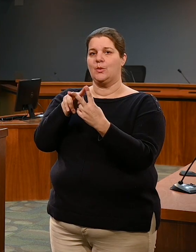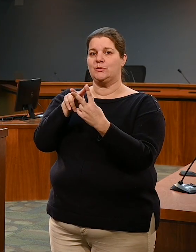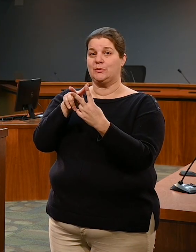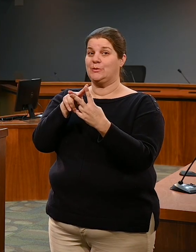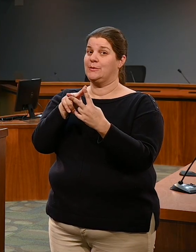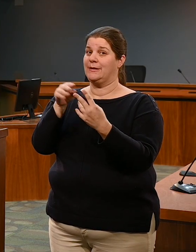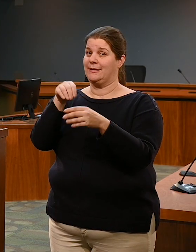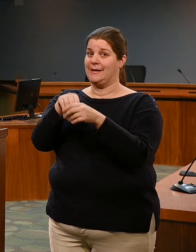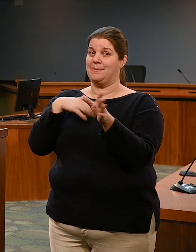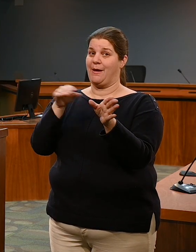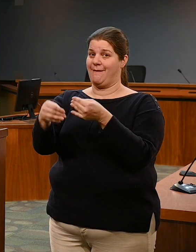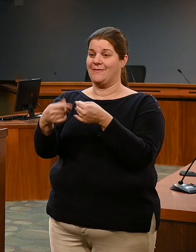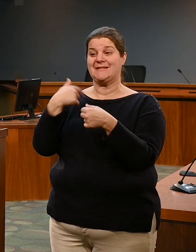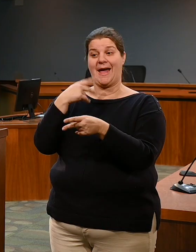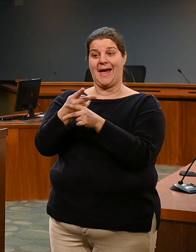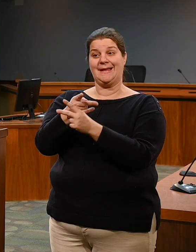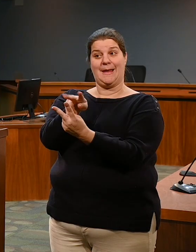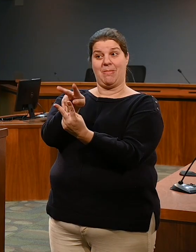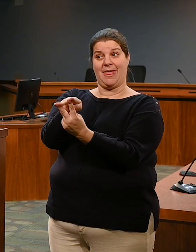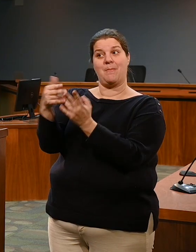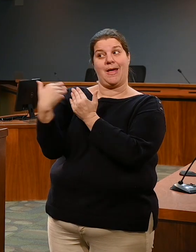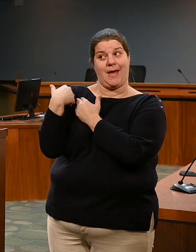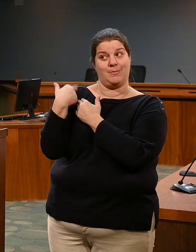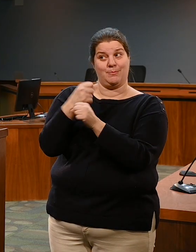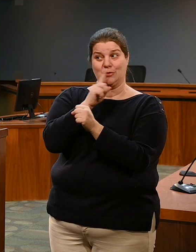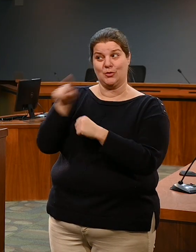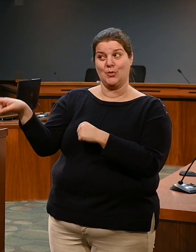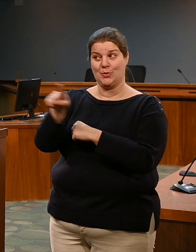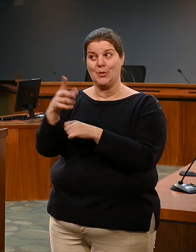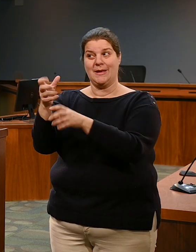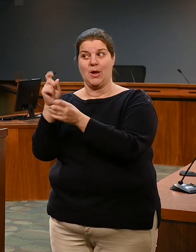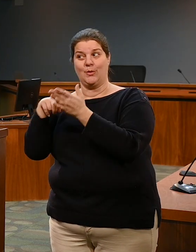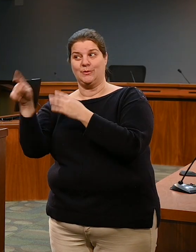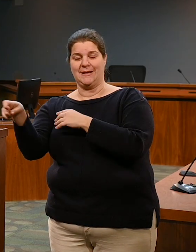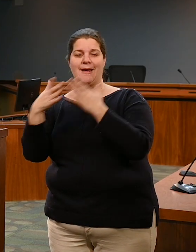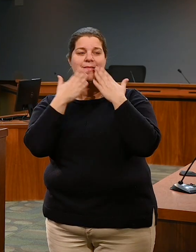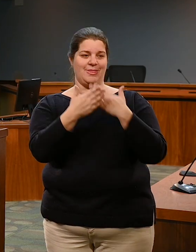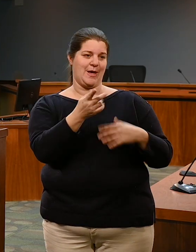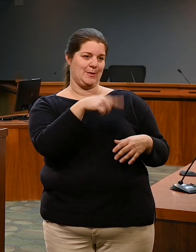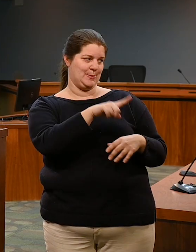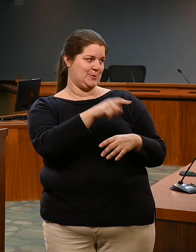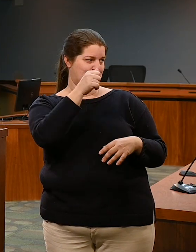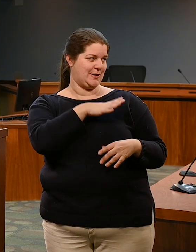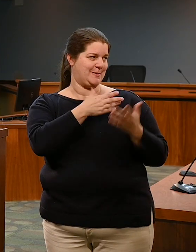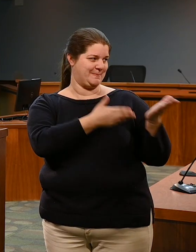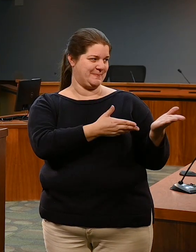I hold accountable to make sure y'all get what y'all need. So thank you, gentlemen. Please give them a huge round